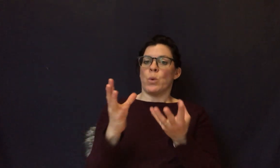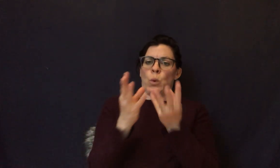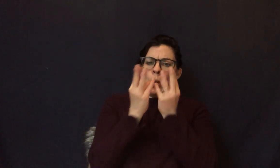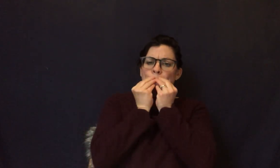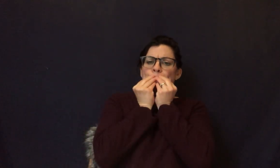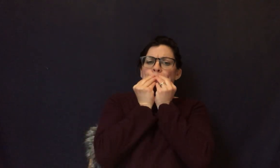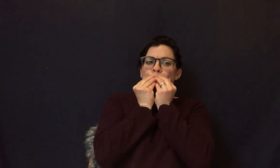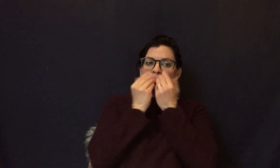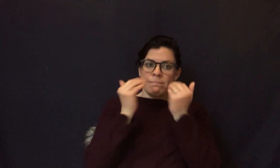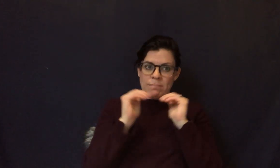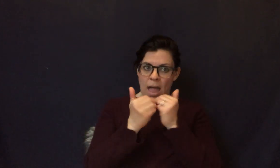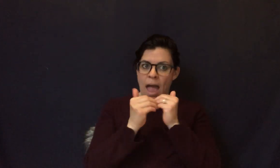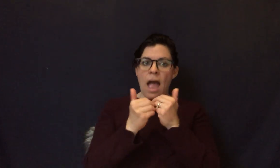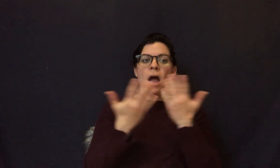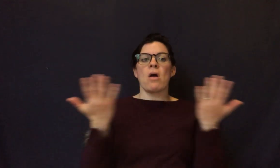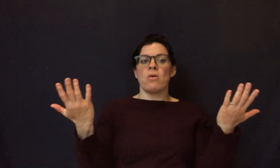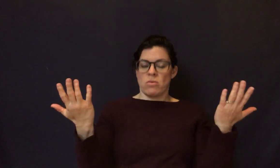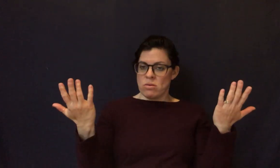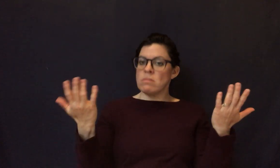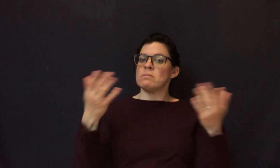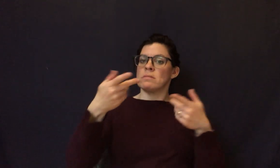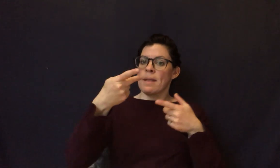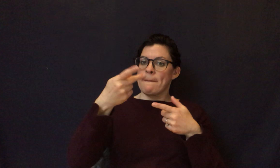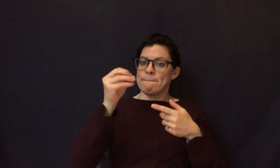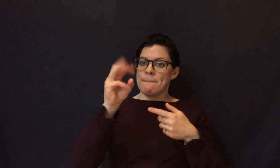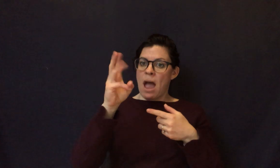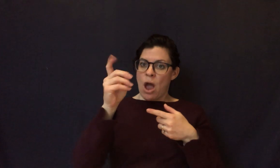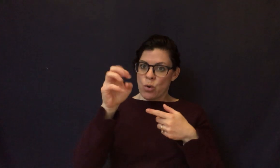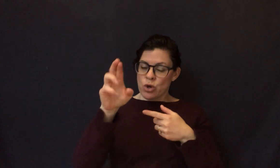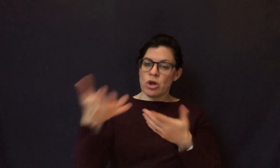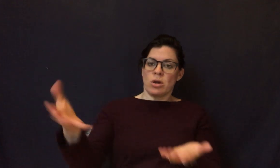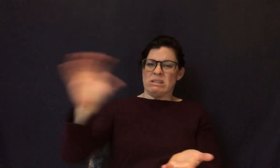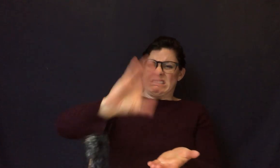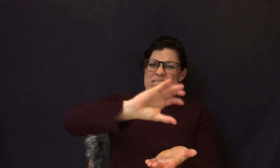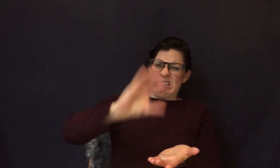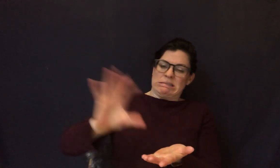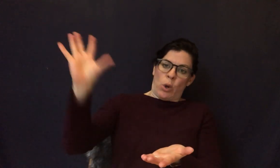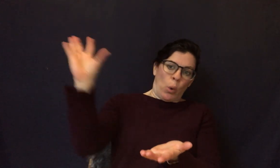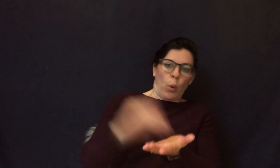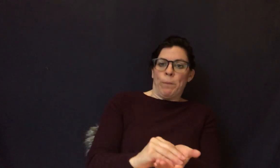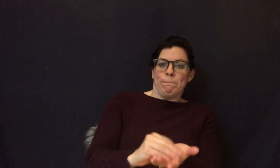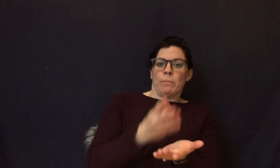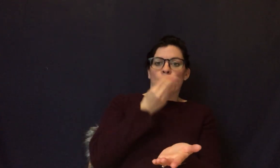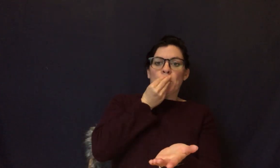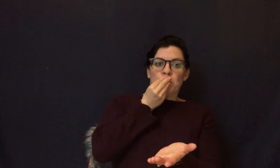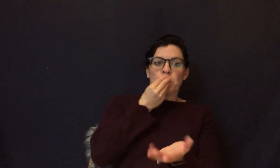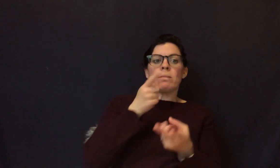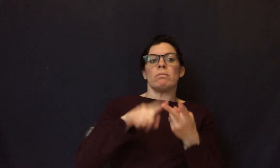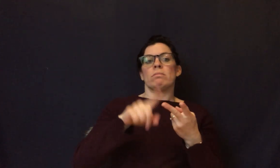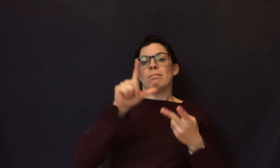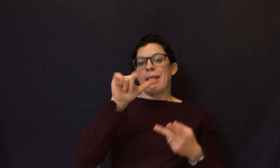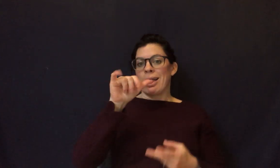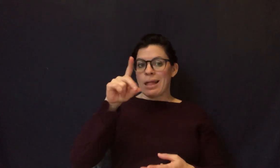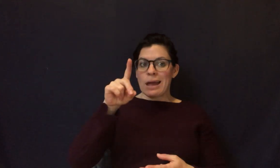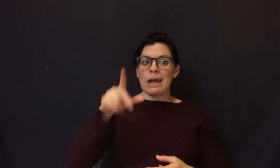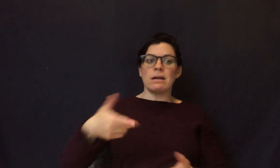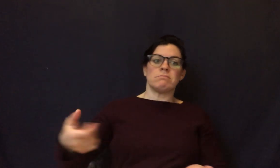K fire extinguisher. Okay, an ABC fire extinguisher will help you, but it might, you might use it up before you do it